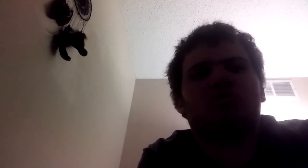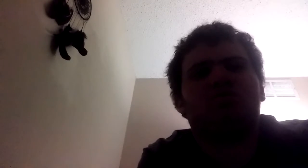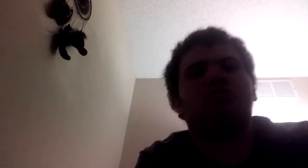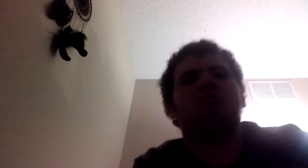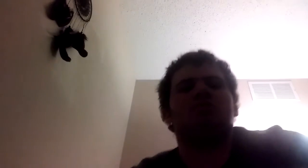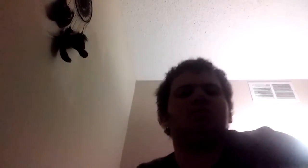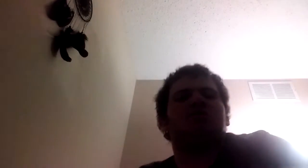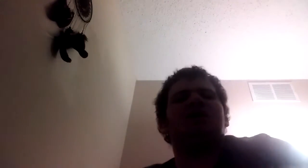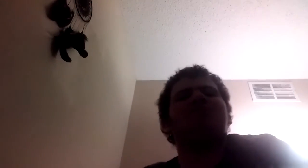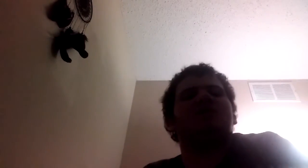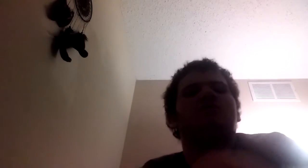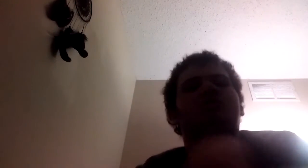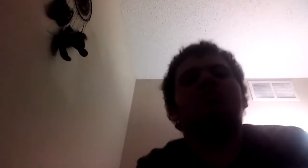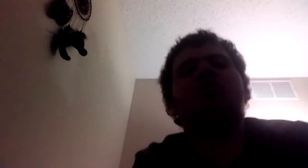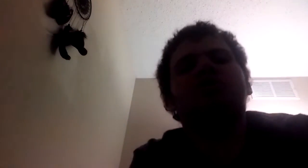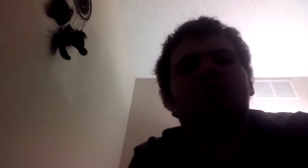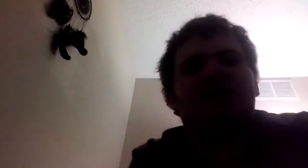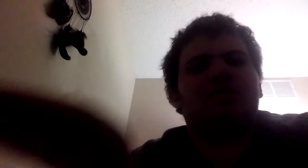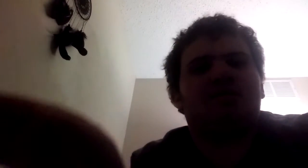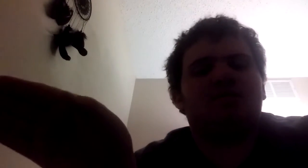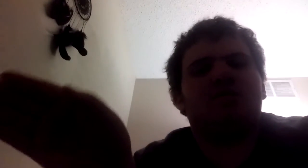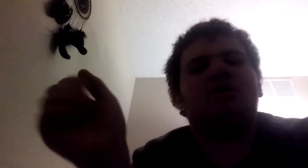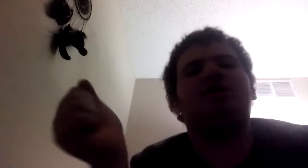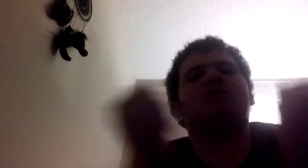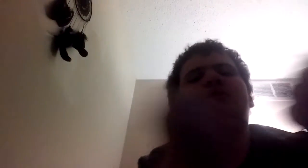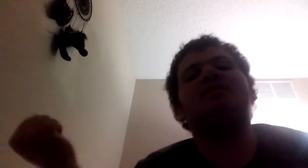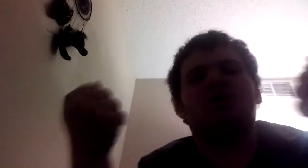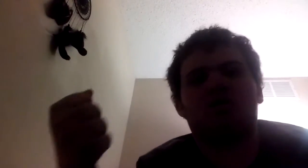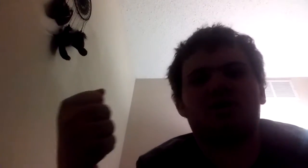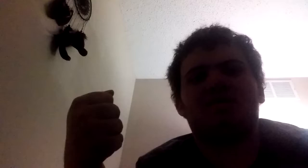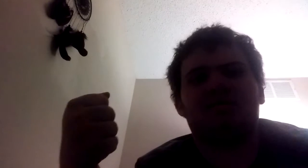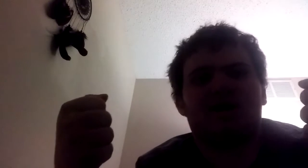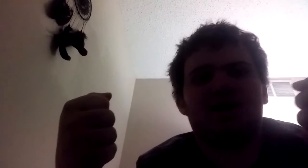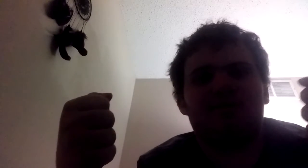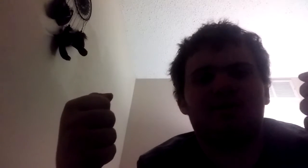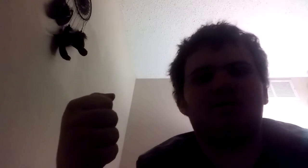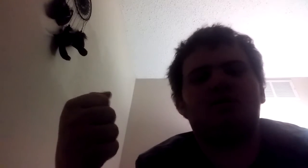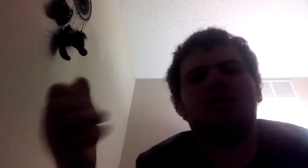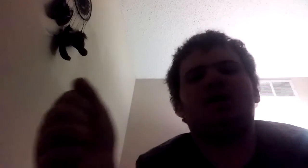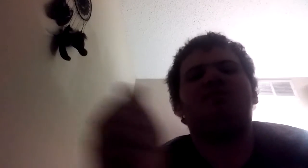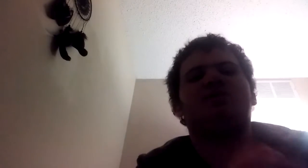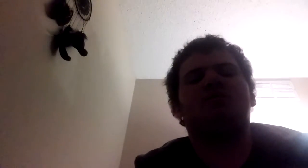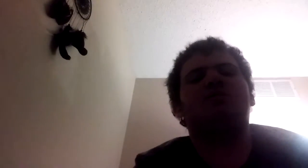immortal. He's been torn to shreds. He's been ripped apart and survived.